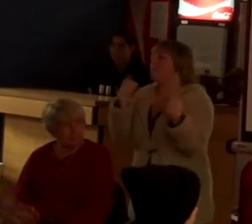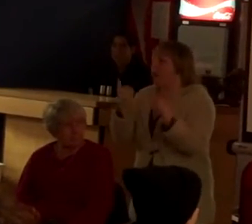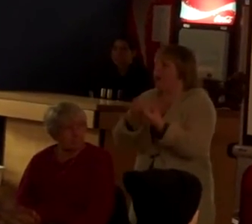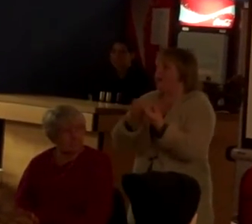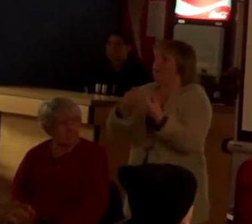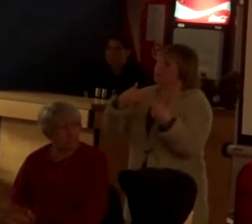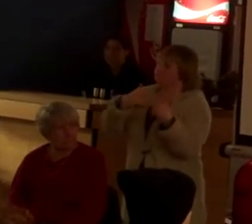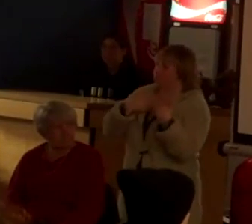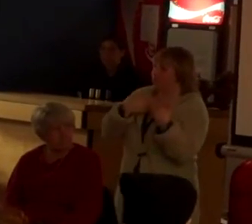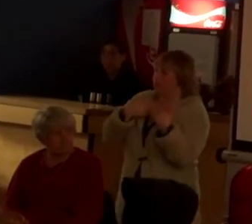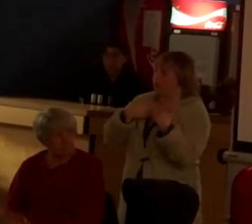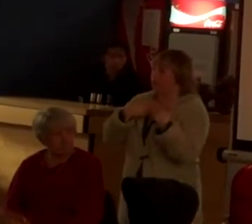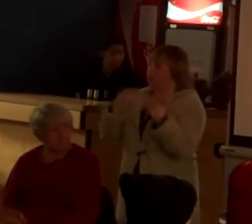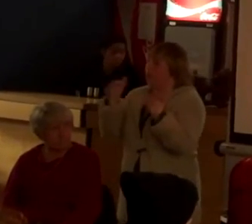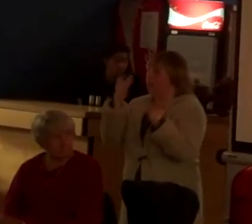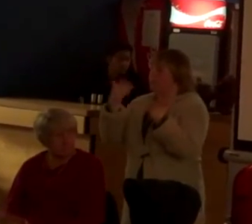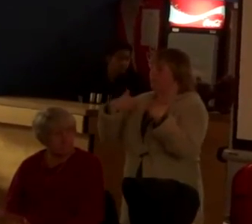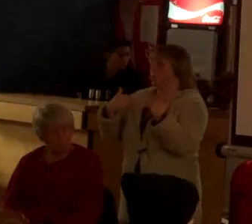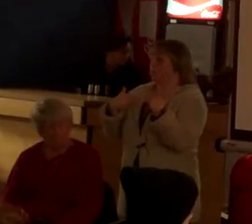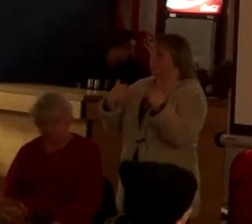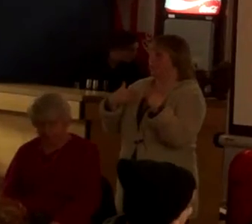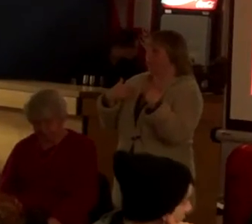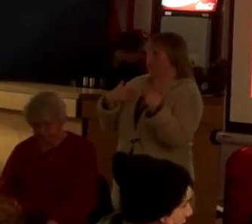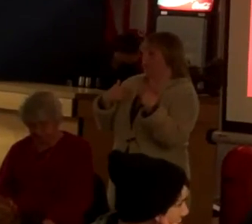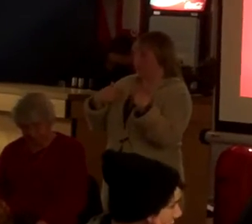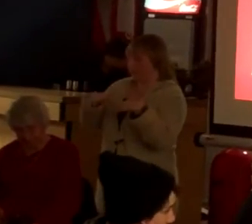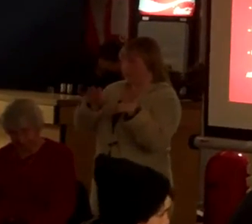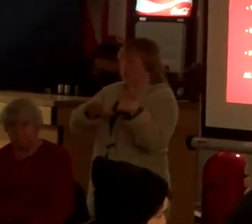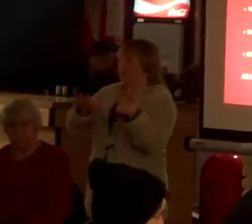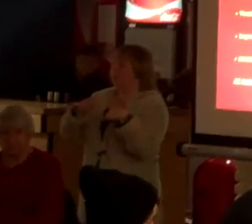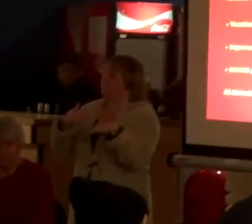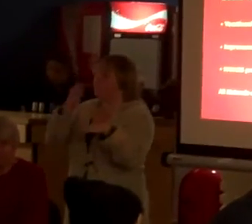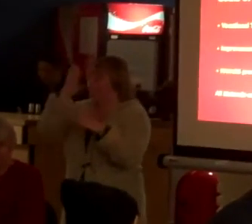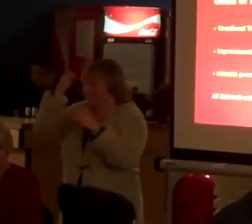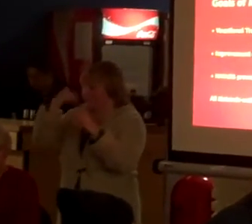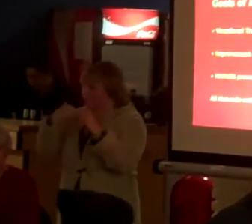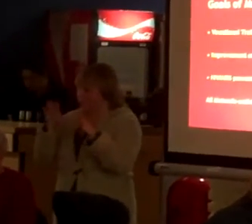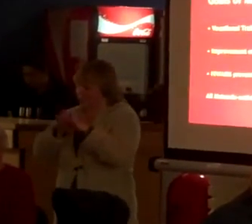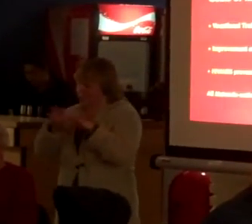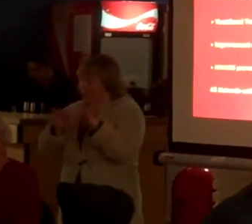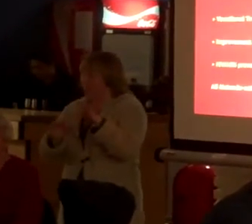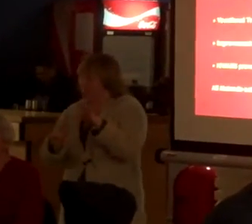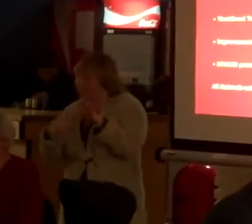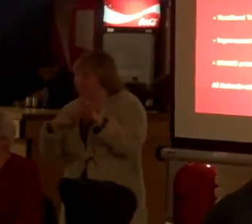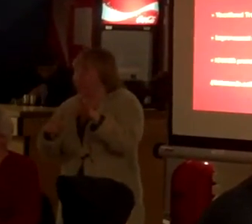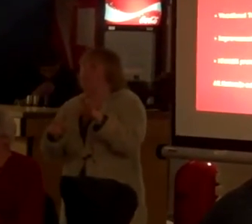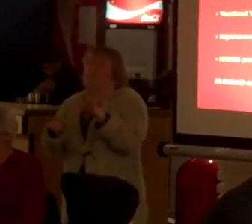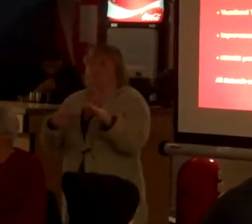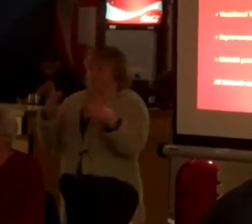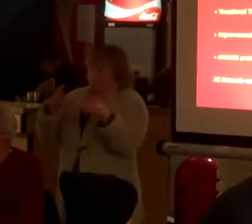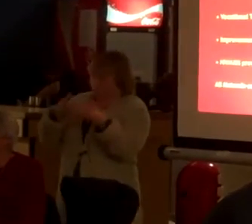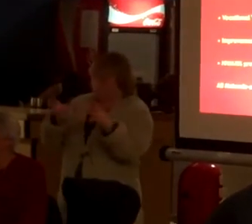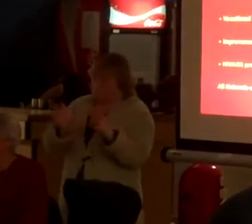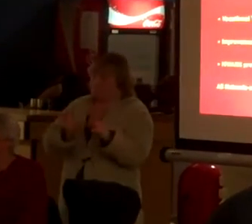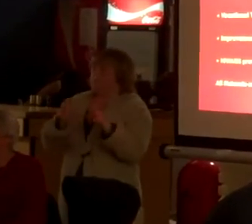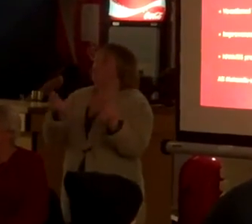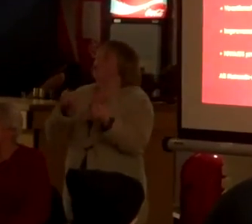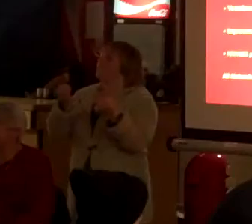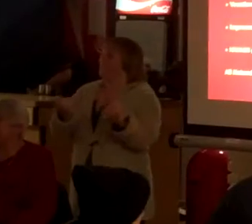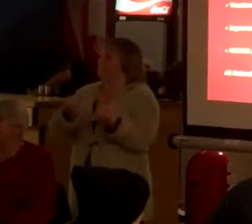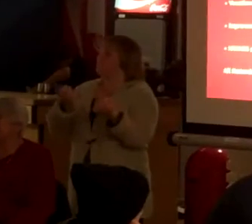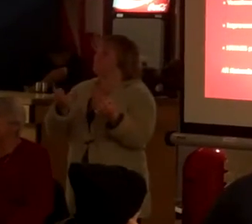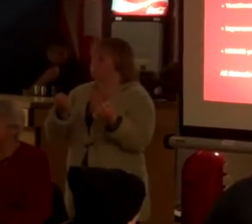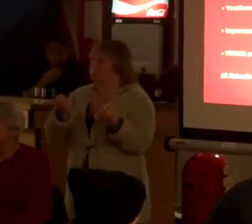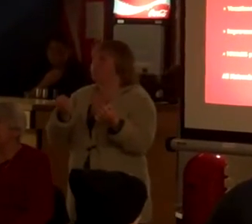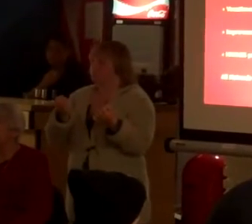means me and a few people in the community where I live, sat together and decided to form that group, that organization.